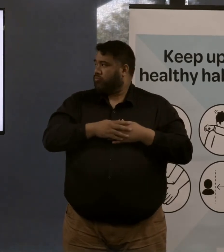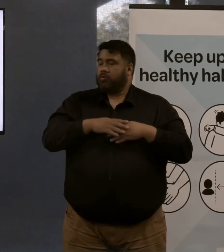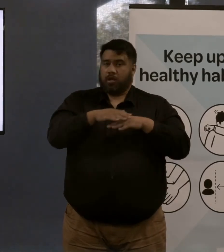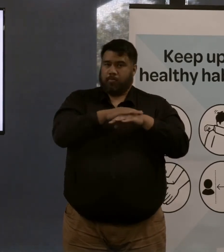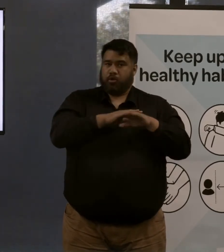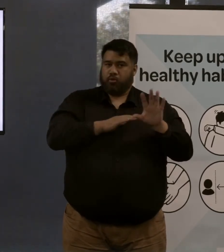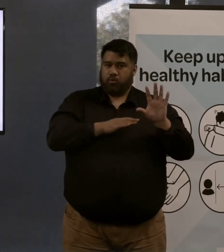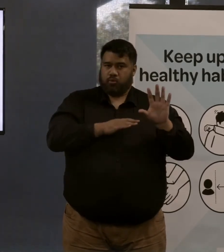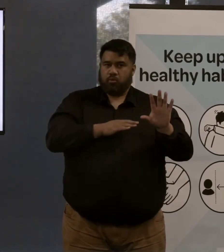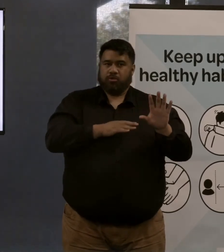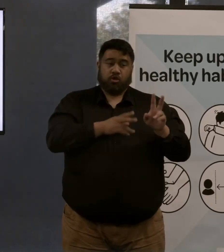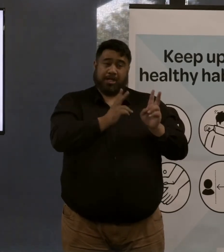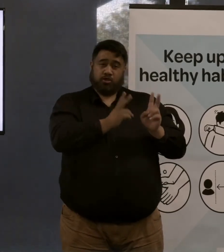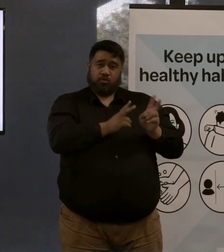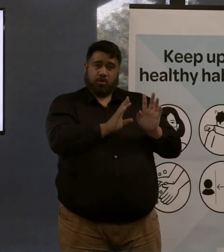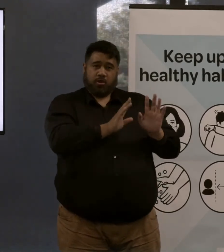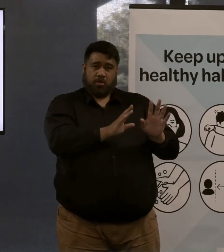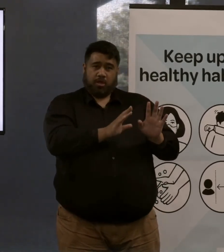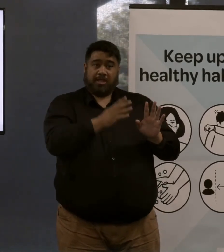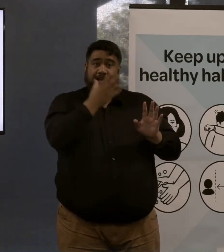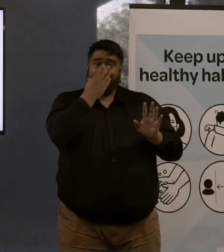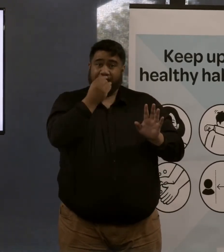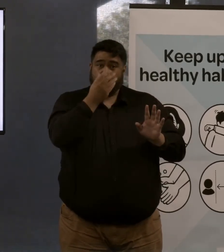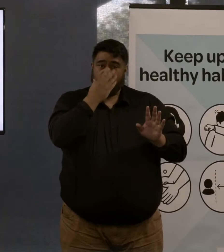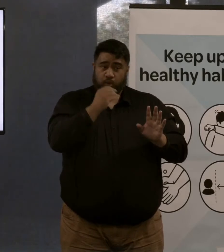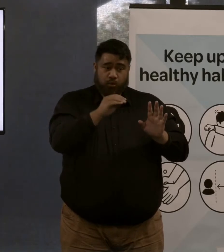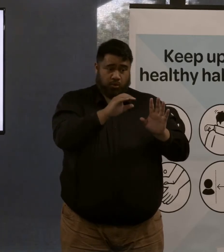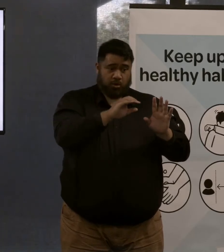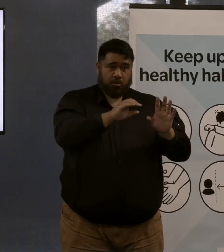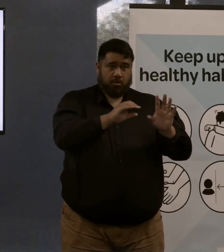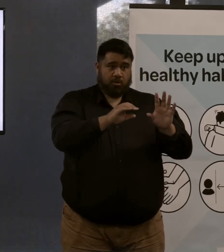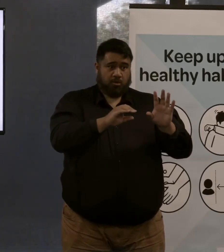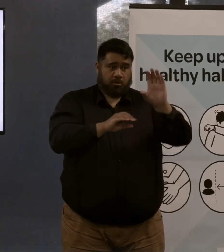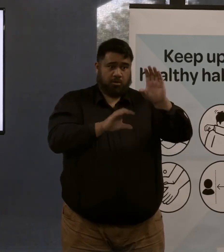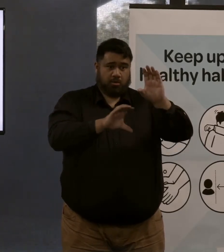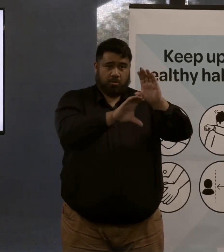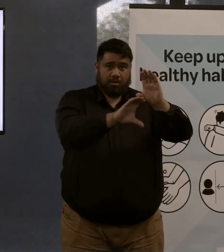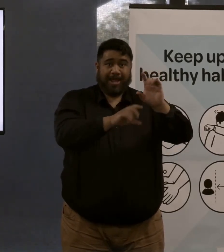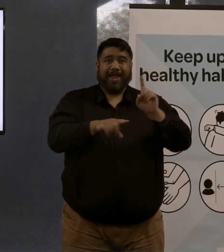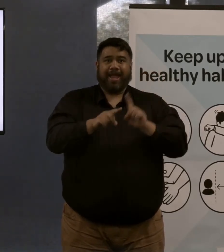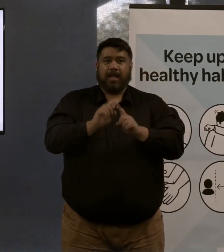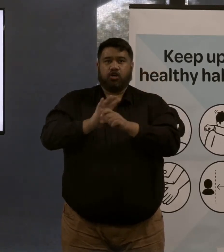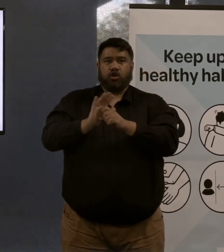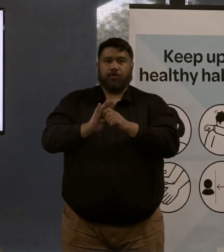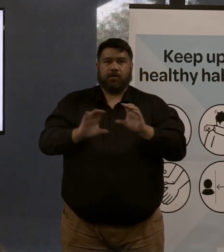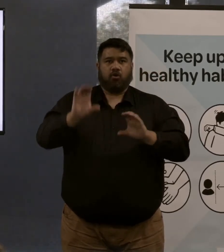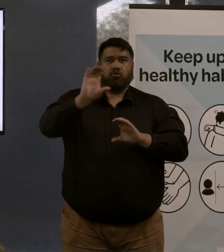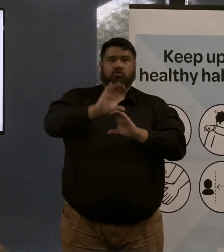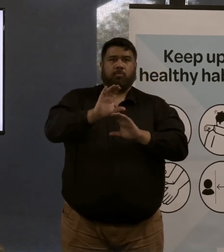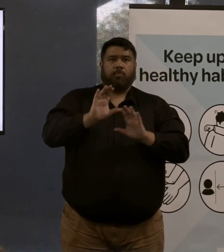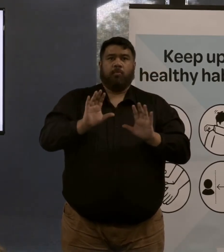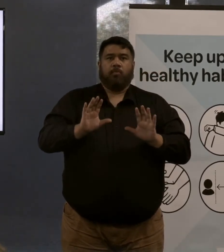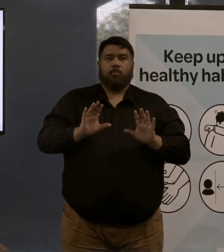a normal flu season, and we've put our modelling of COVID-19 on top of that. And you can see when it really